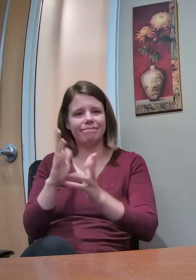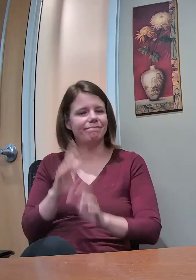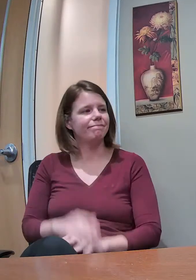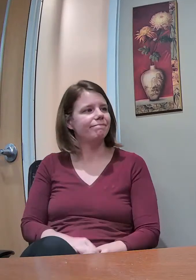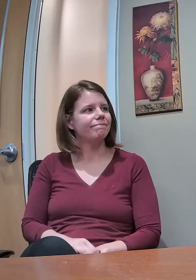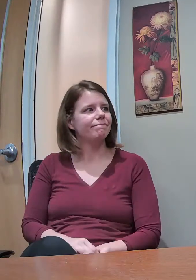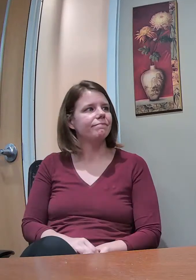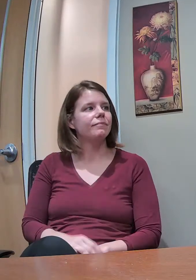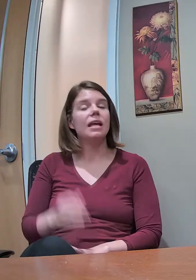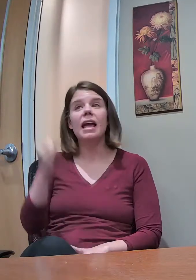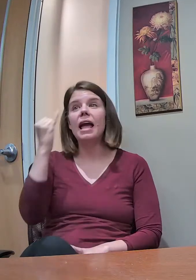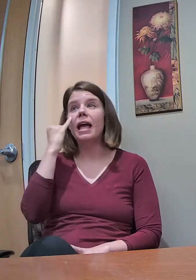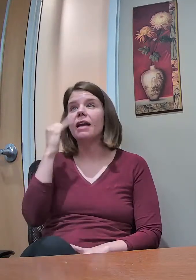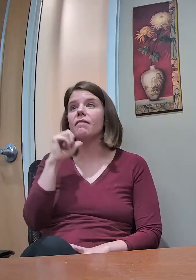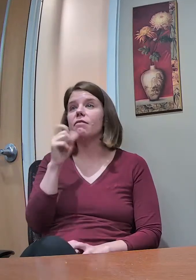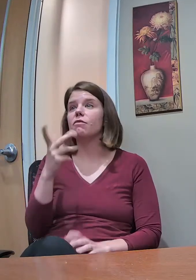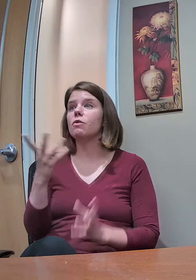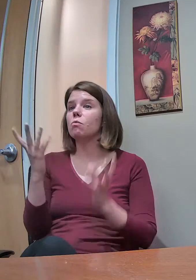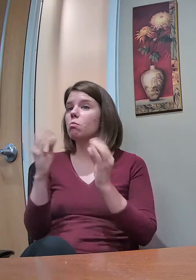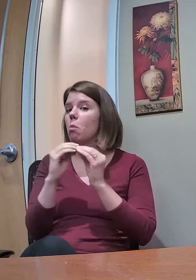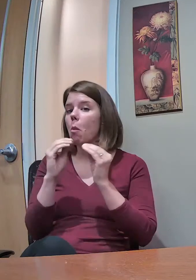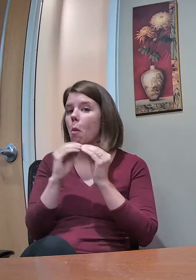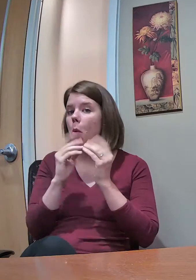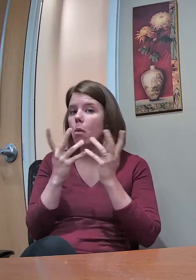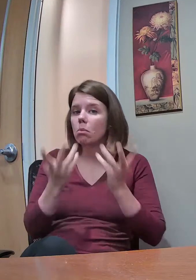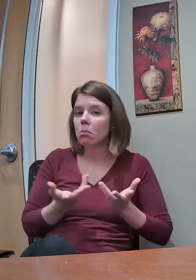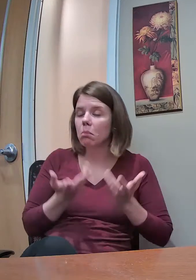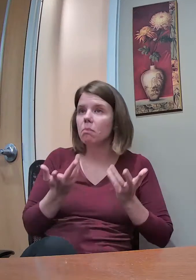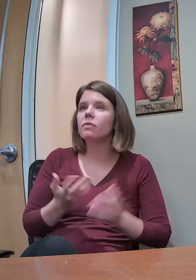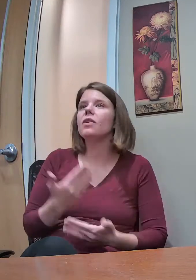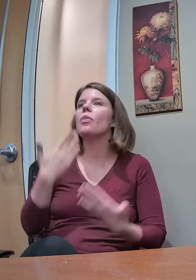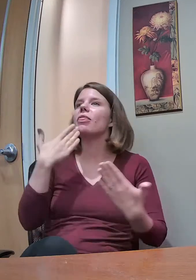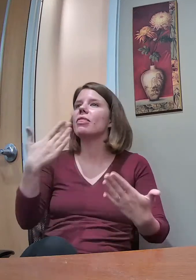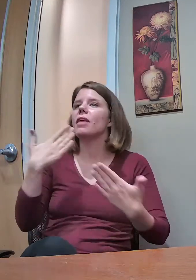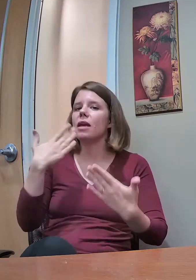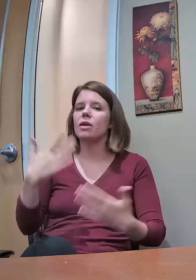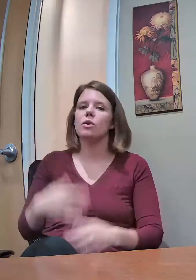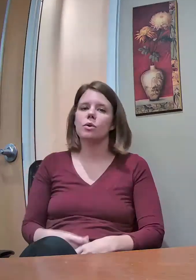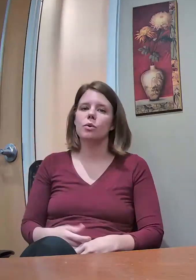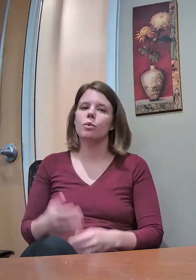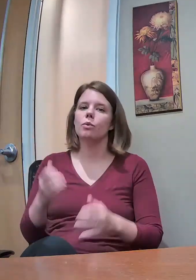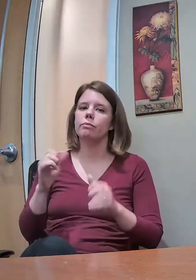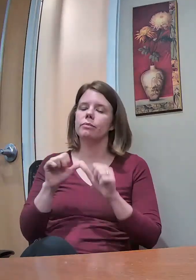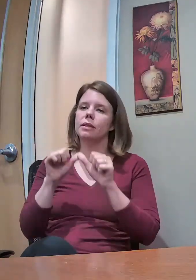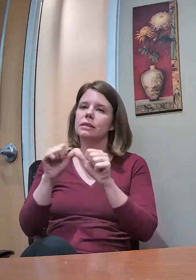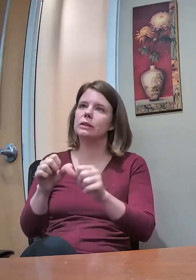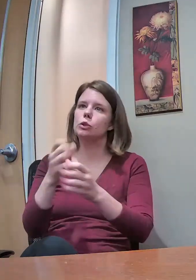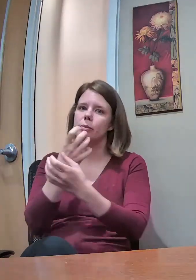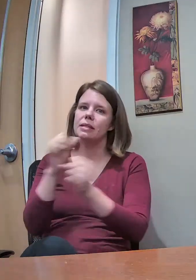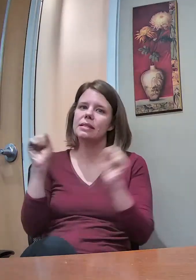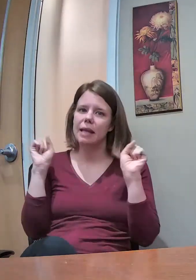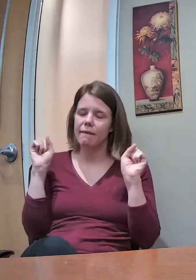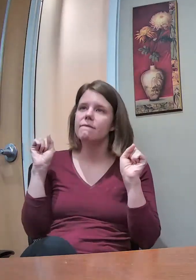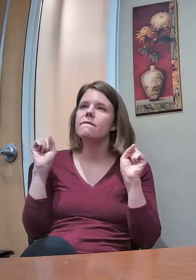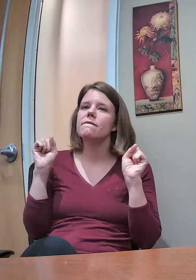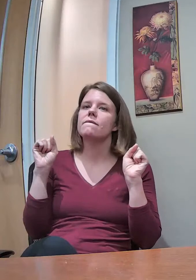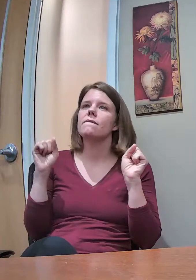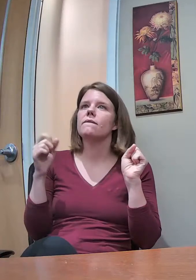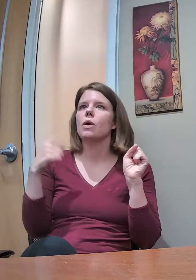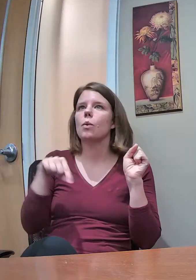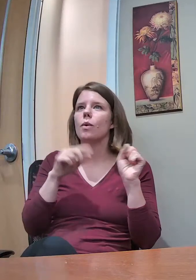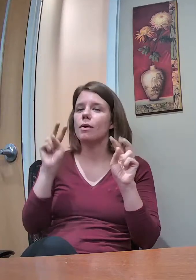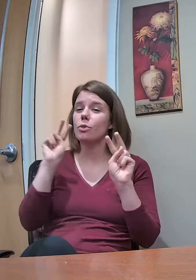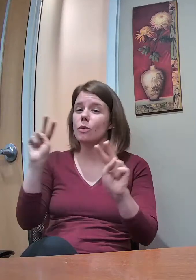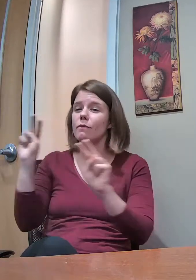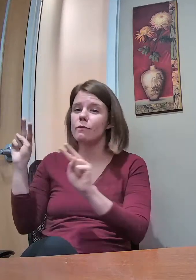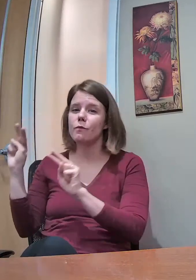Okay. Well, if there's nothing more, again, thank you. Stay safe. We're looking forward to more changes,